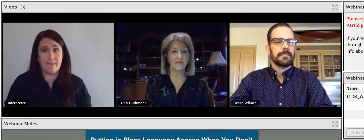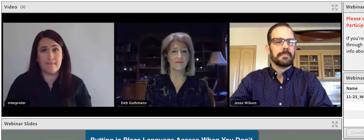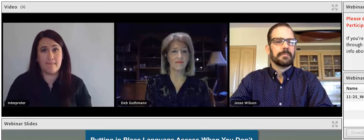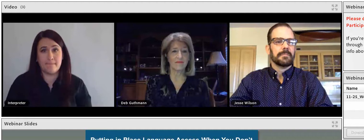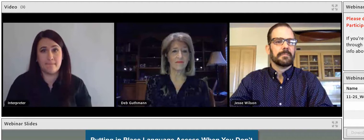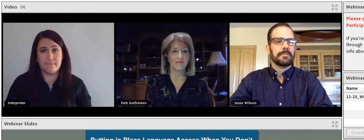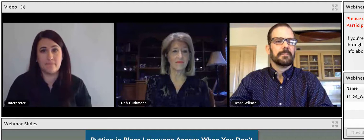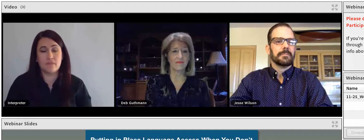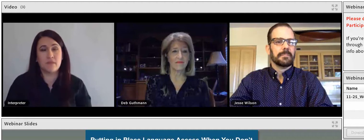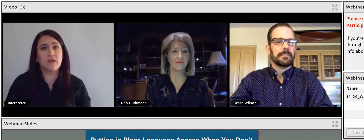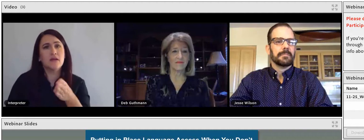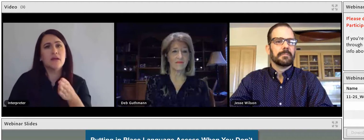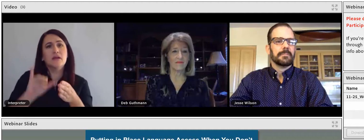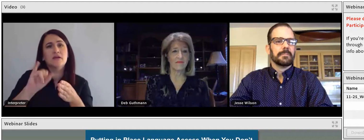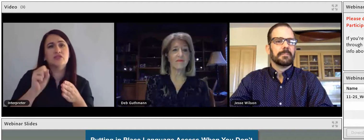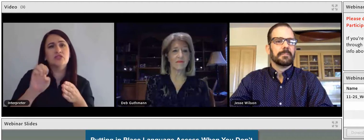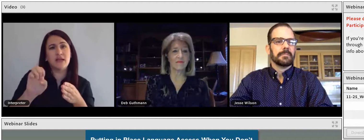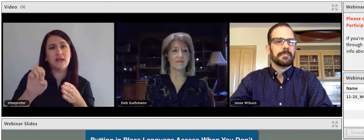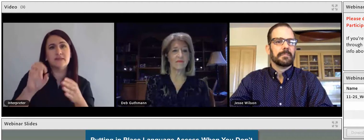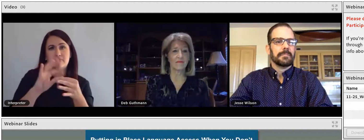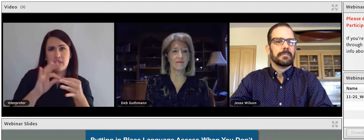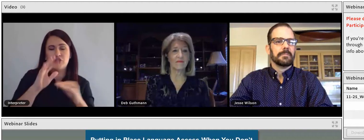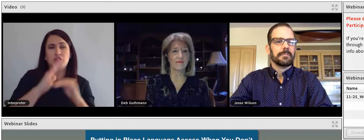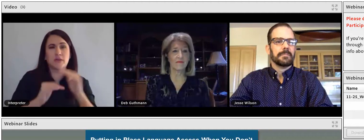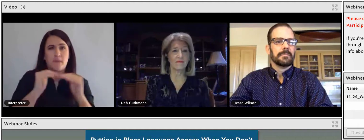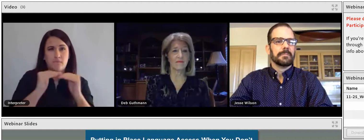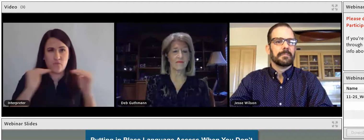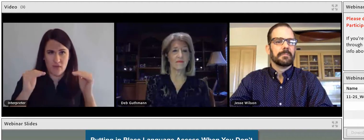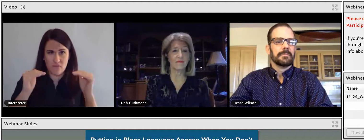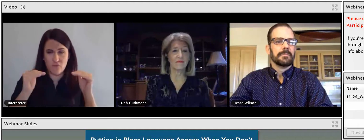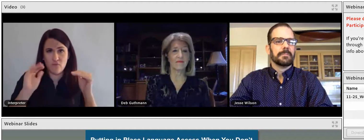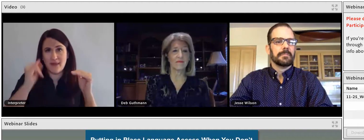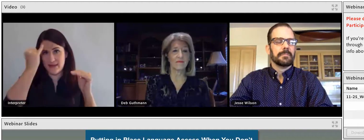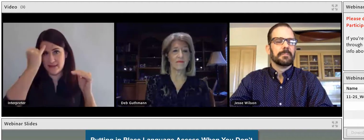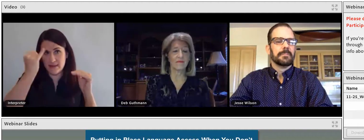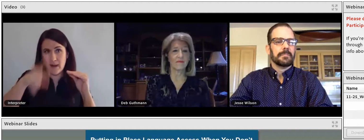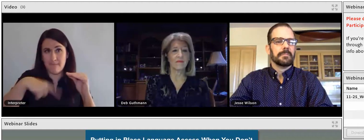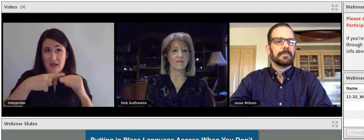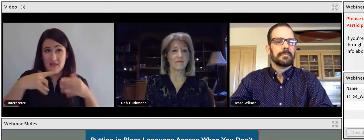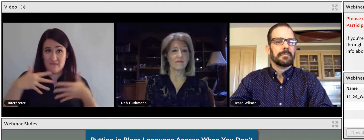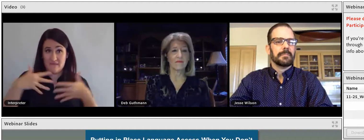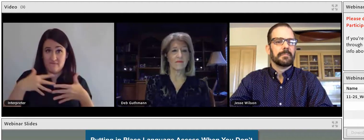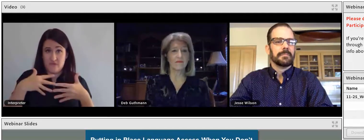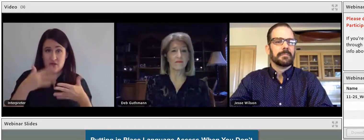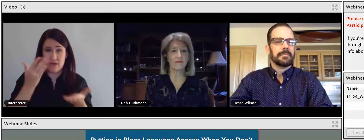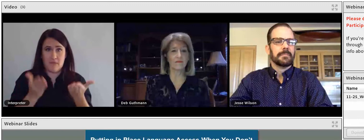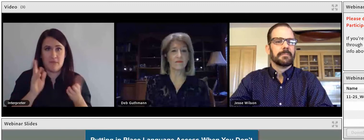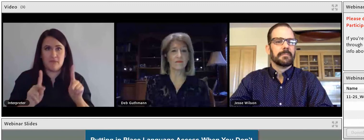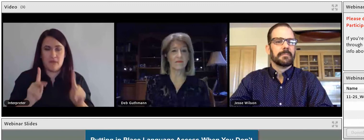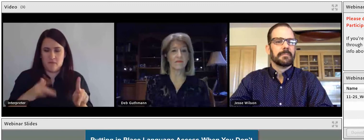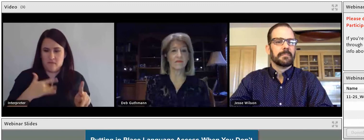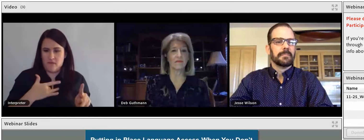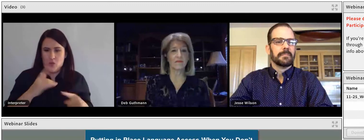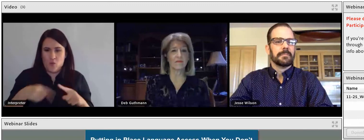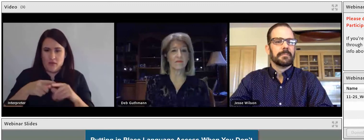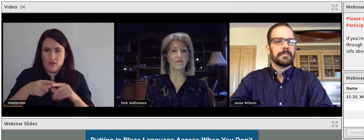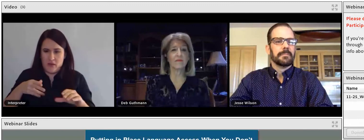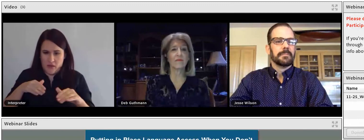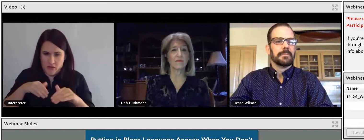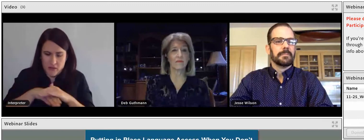Jessie mentioned comfort level and the idea of the fear that people might have coming into services.